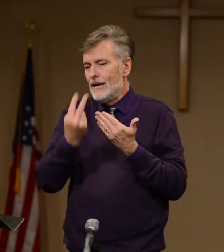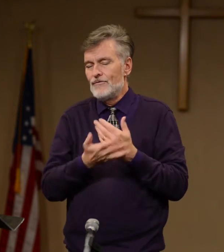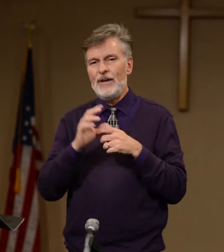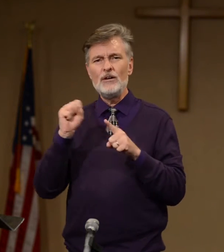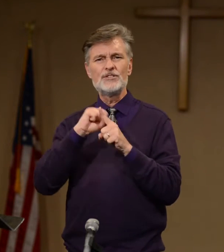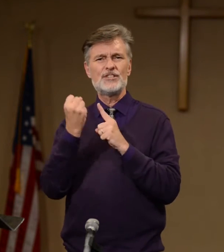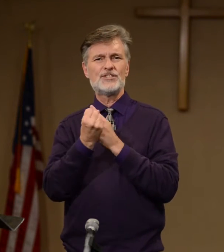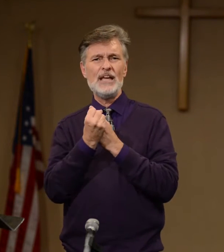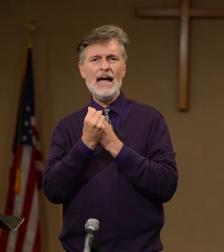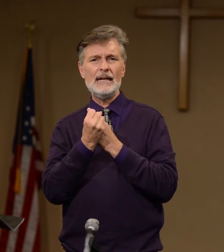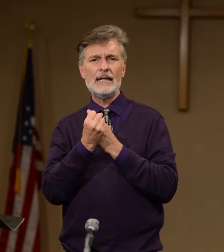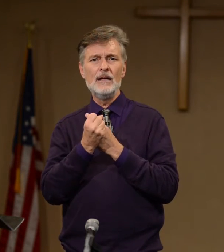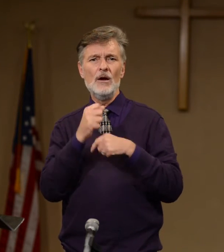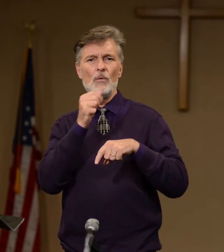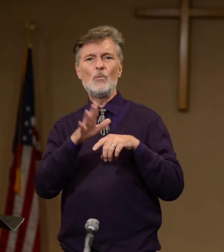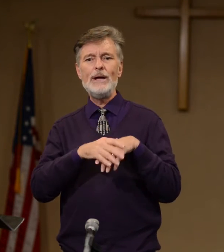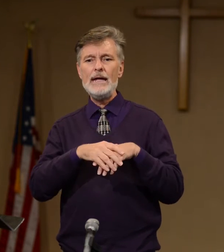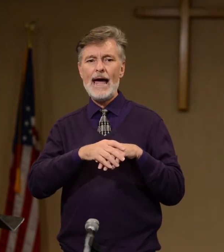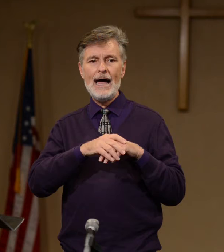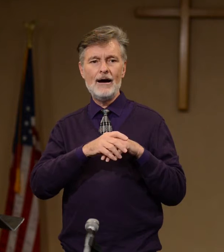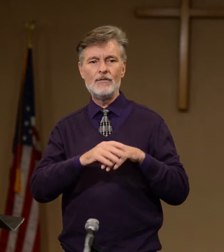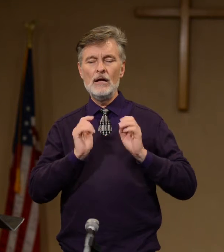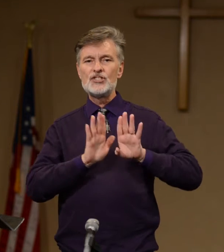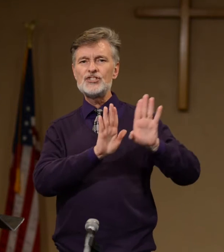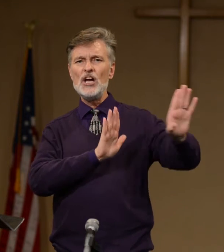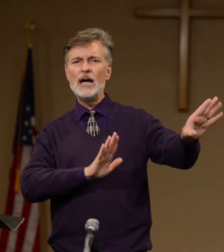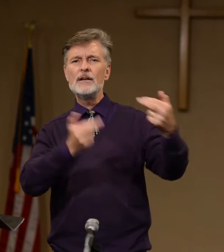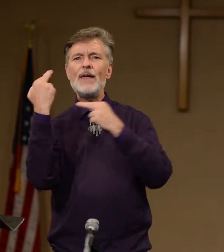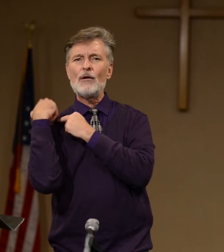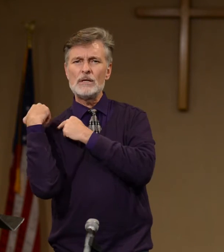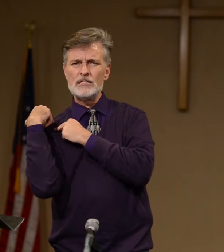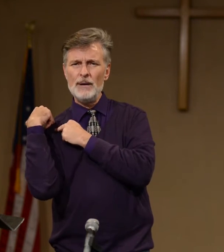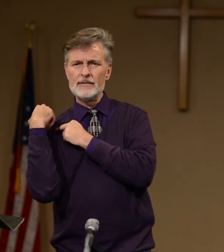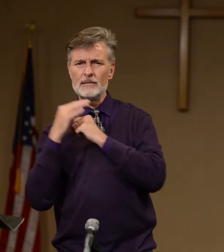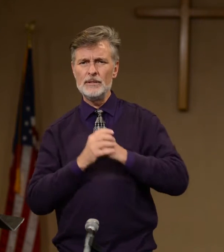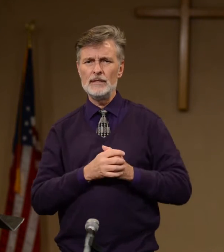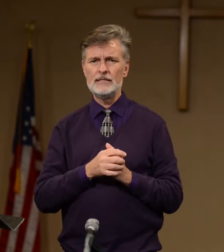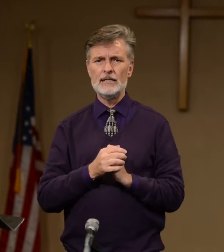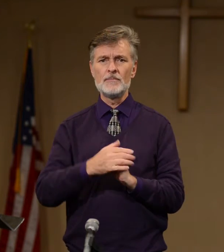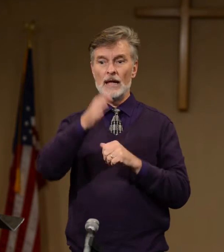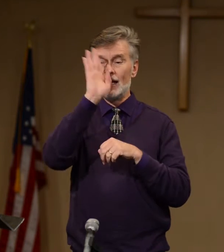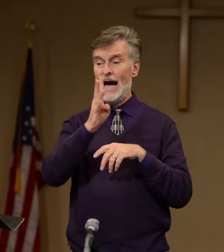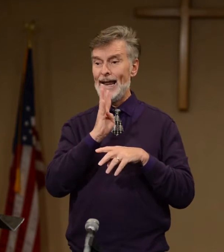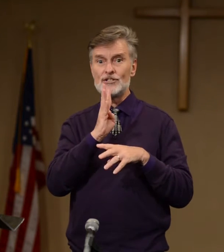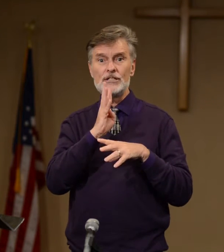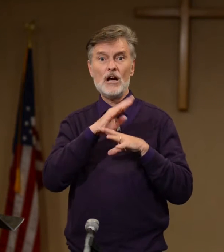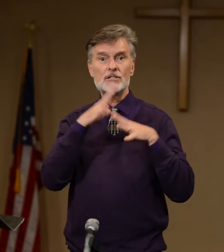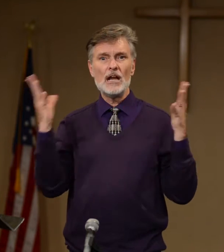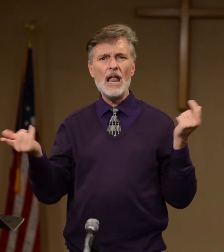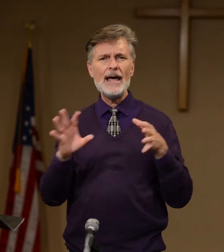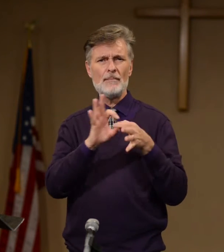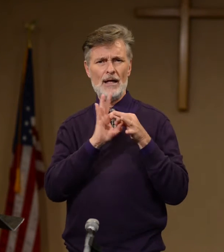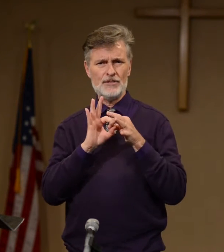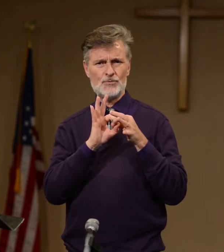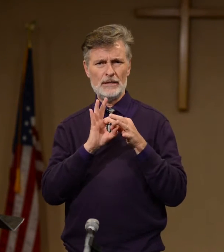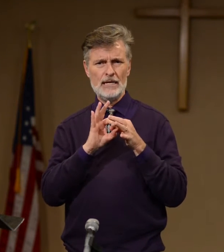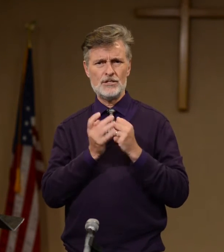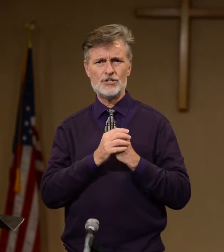have failed society when we have shunned that responsibility. God actually talks a lot about this relationship.